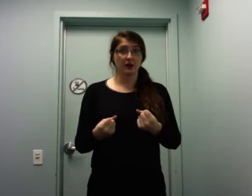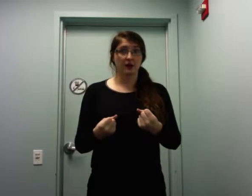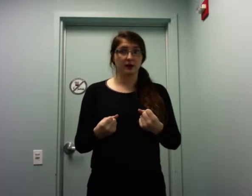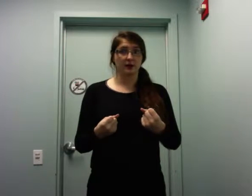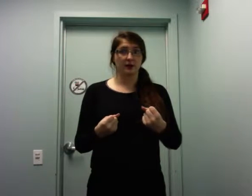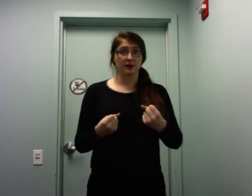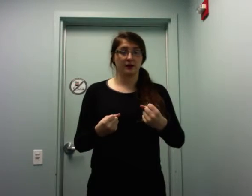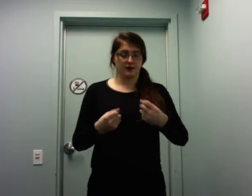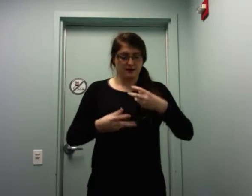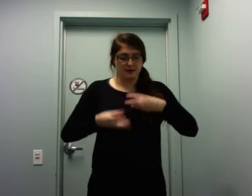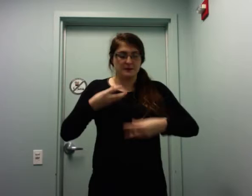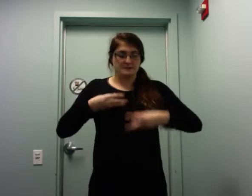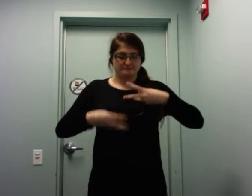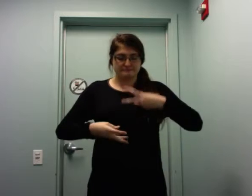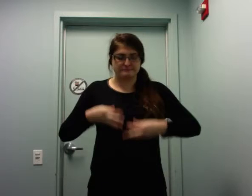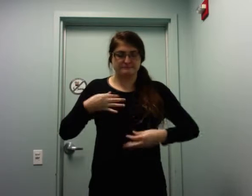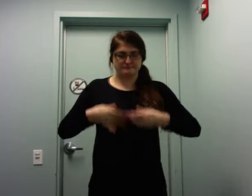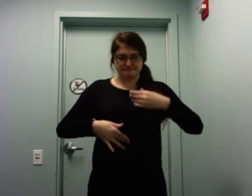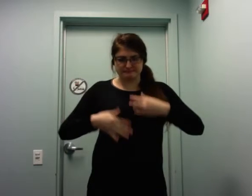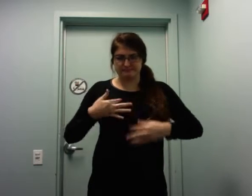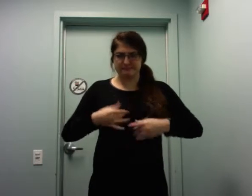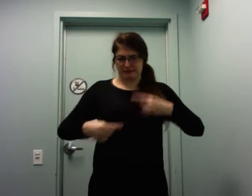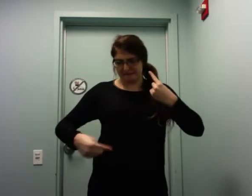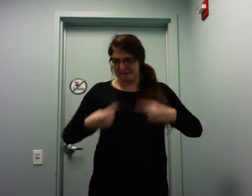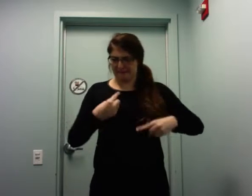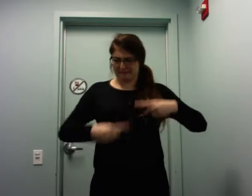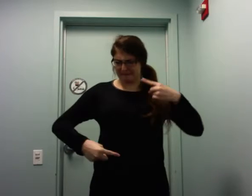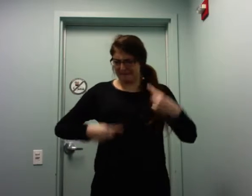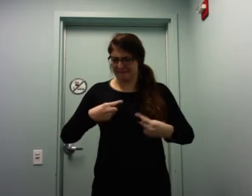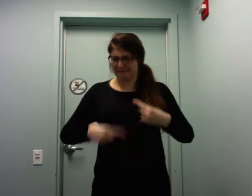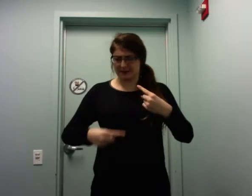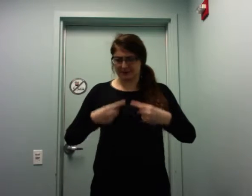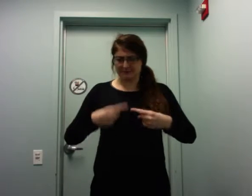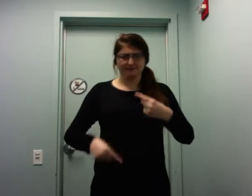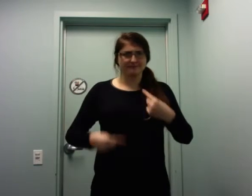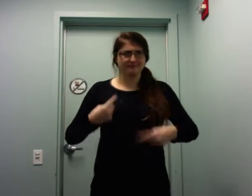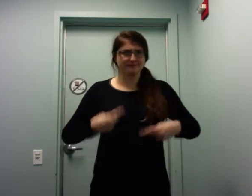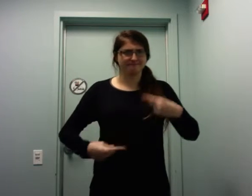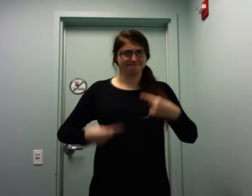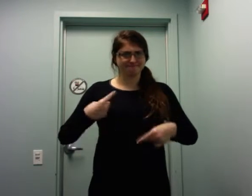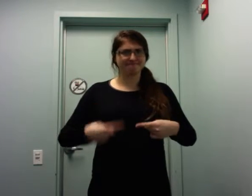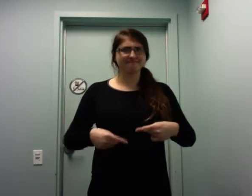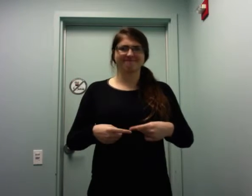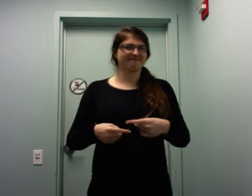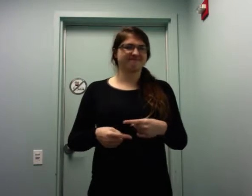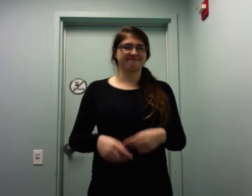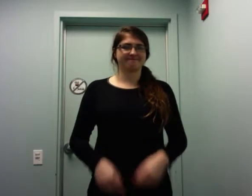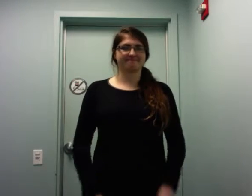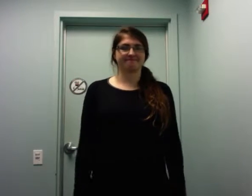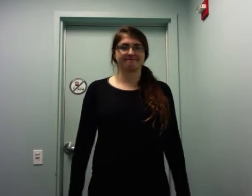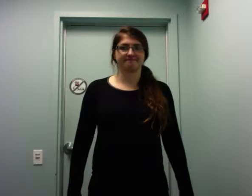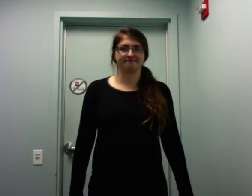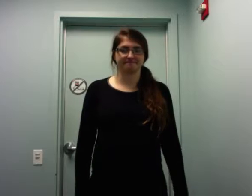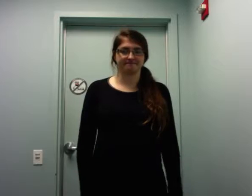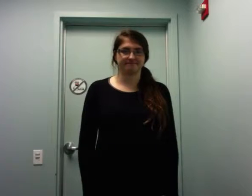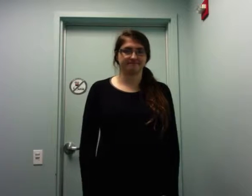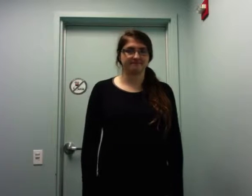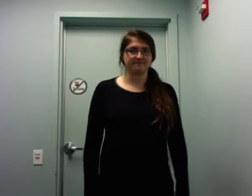it in check, constantly fight it off, and never know that they have that particular bacteria. But when people do not have a strong immune system,